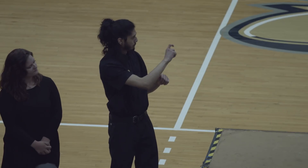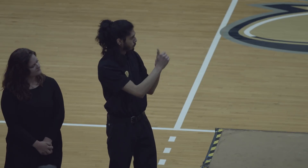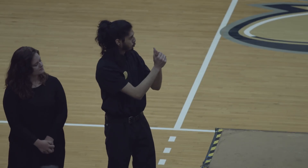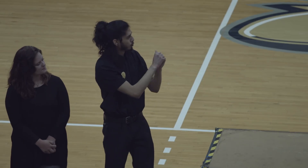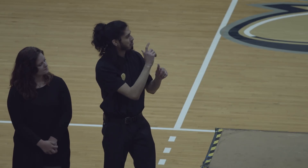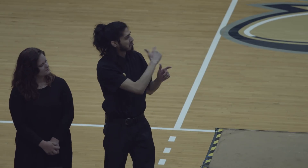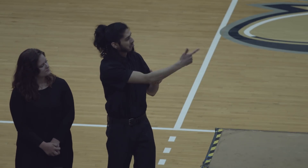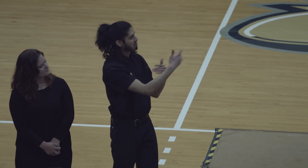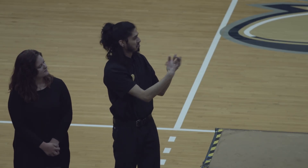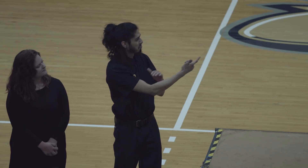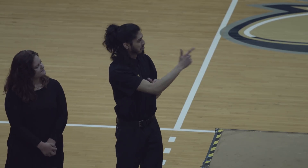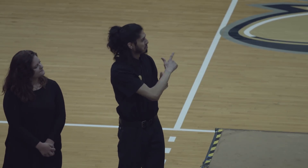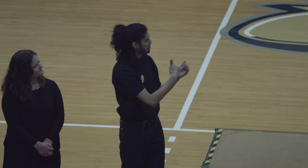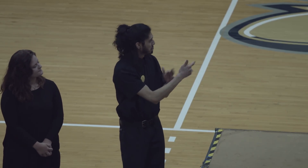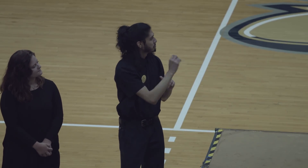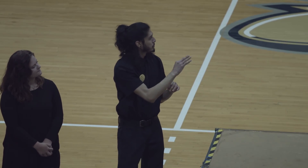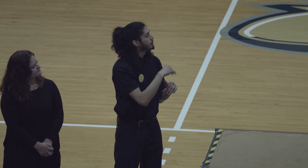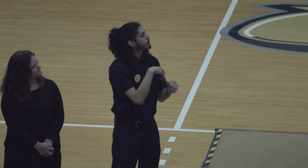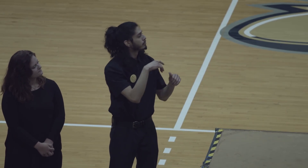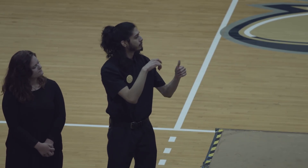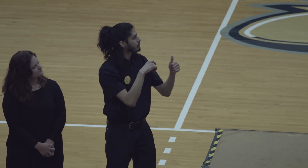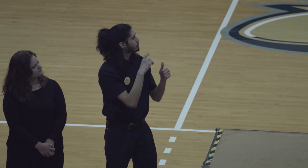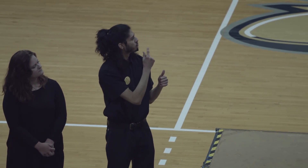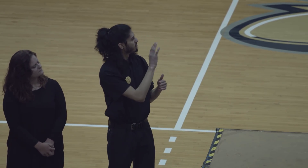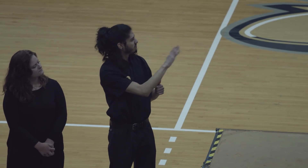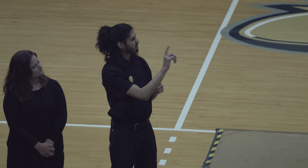We'd like to ask you all to answer this question.